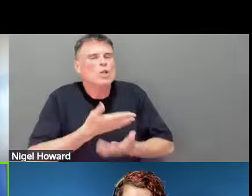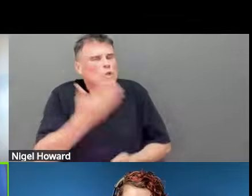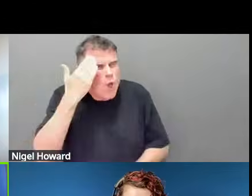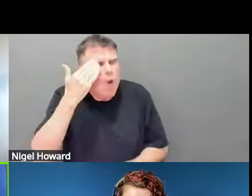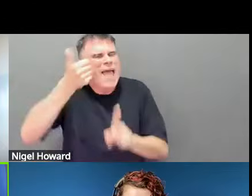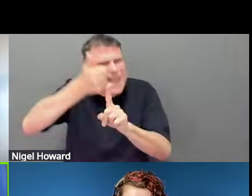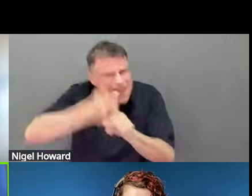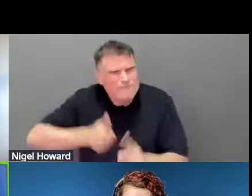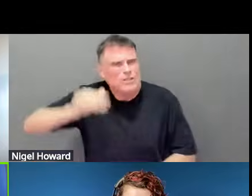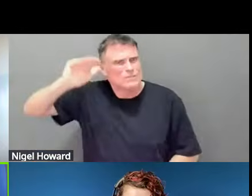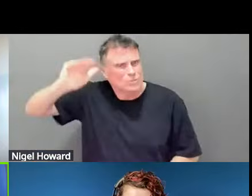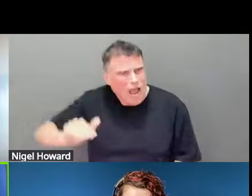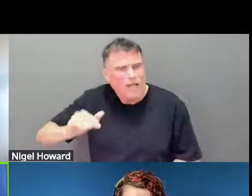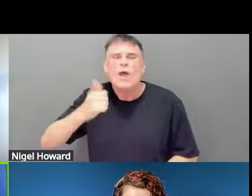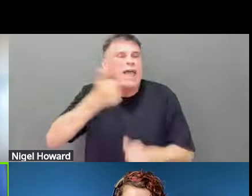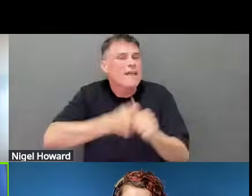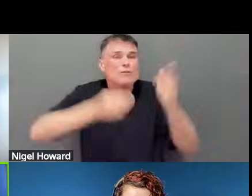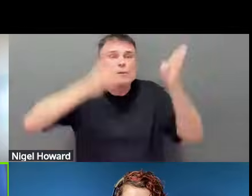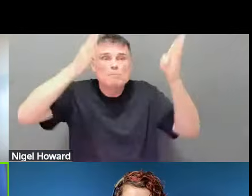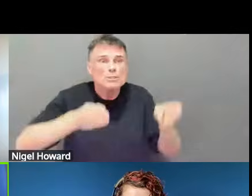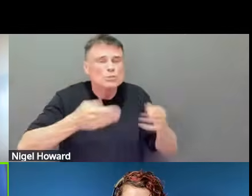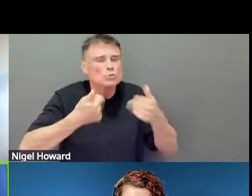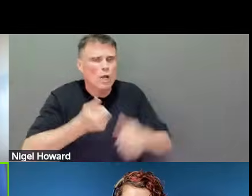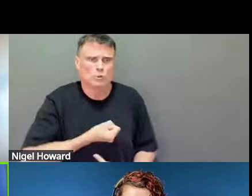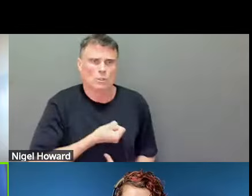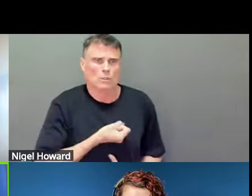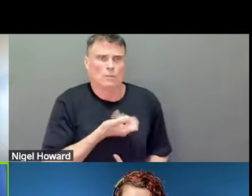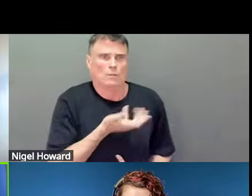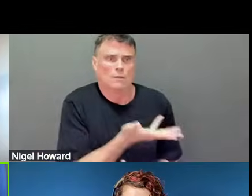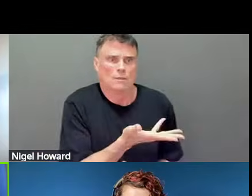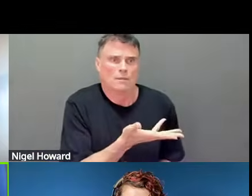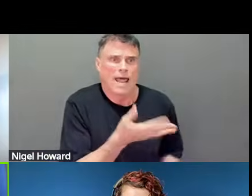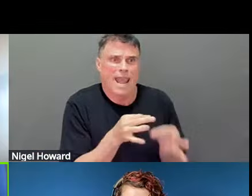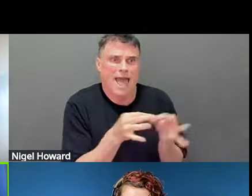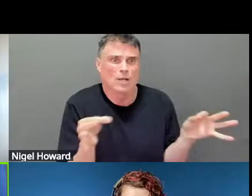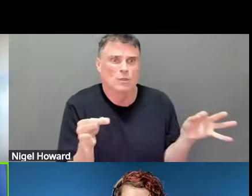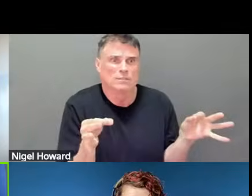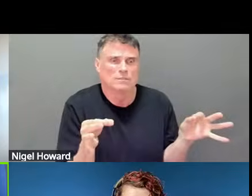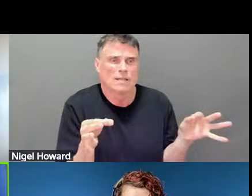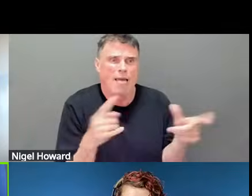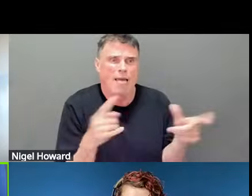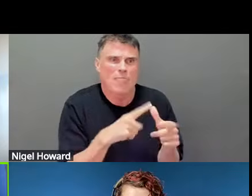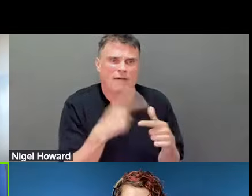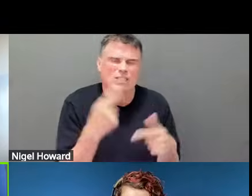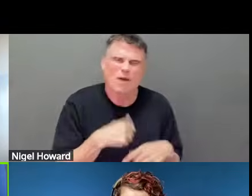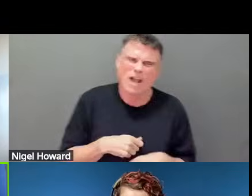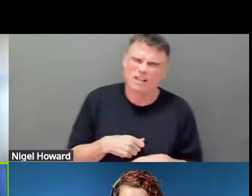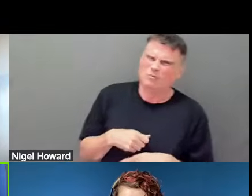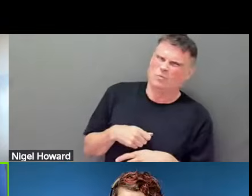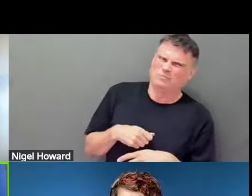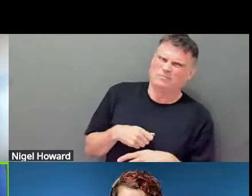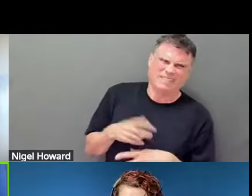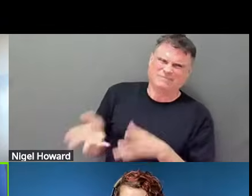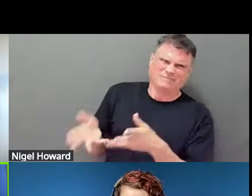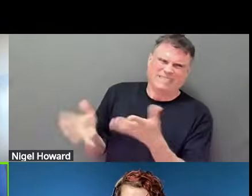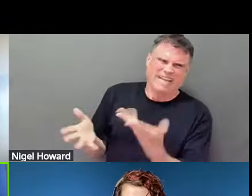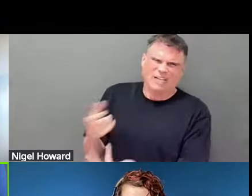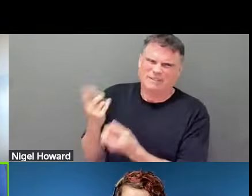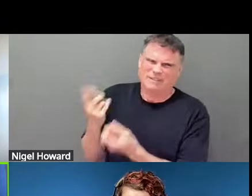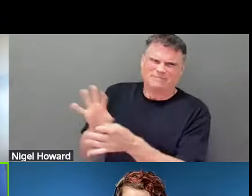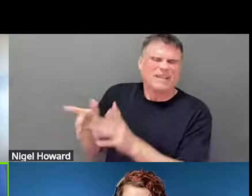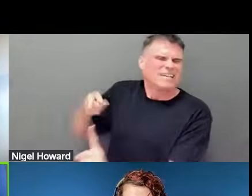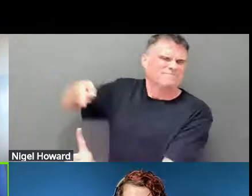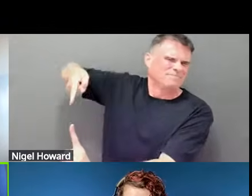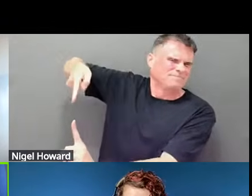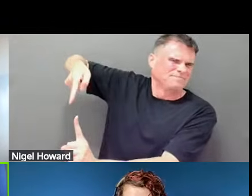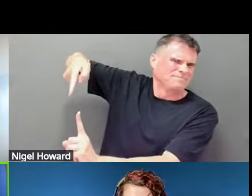unbelievable to me, really. The child is trying to express themselves, and every child will try to find a way to express themselves if